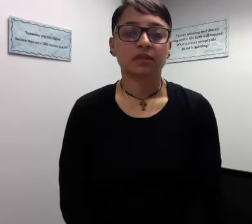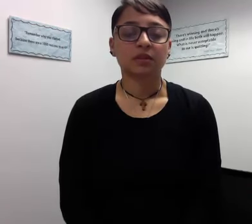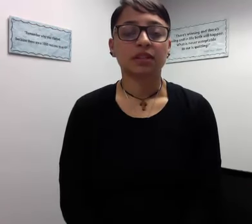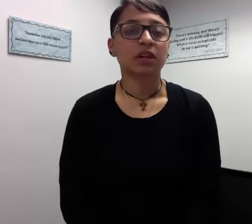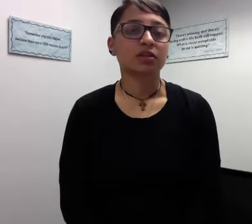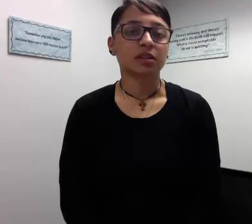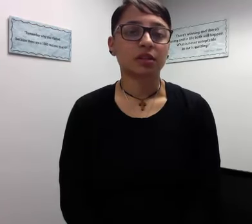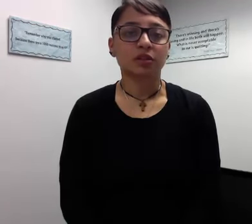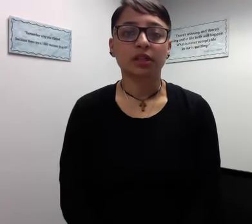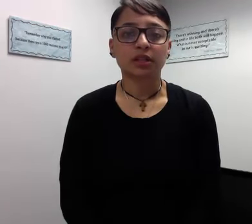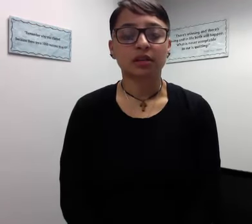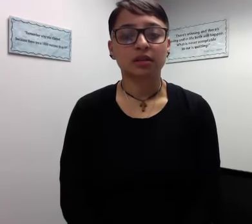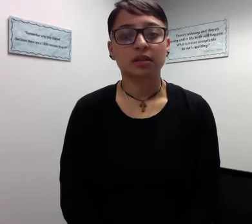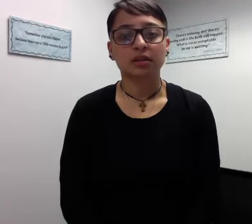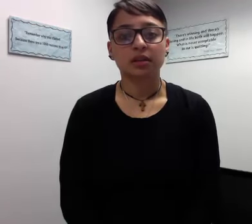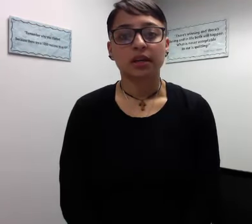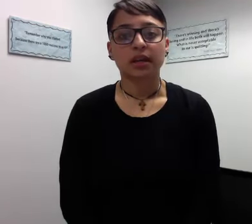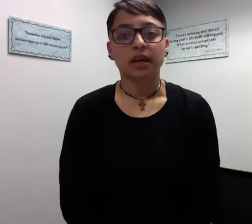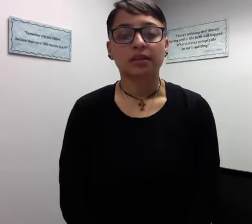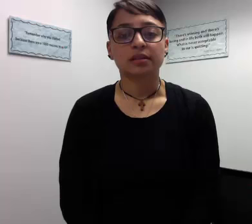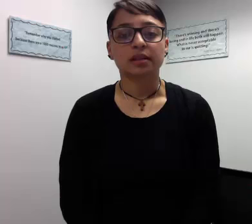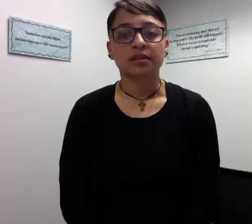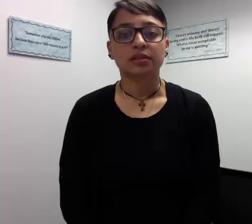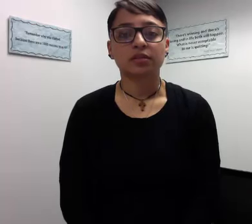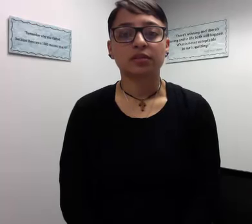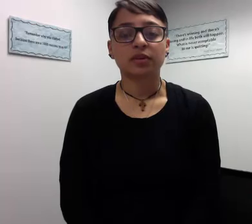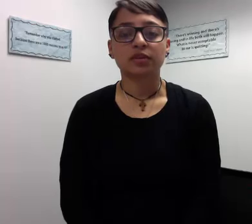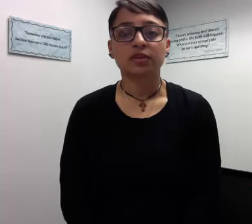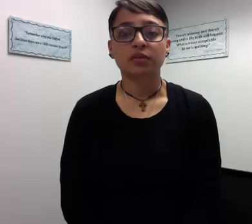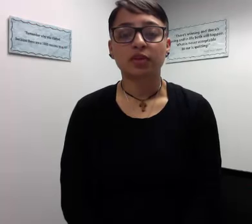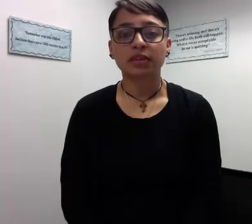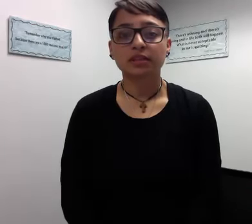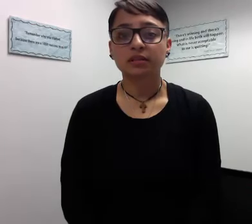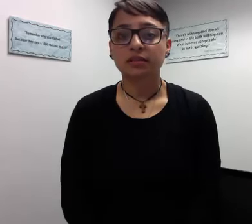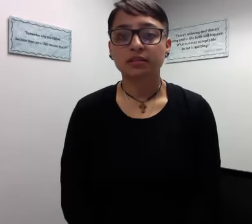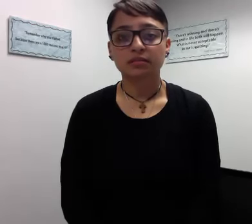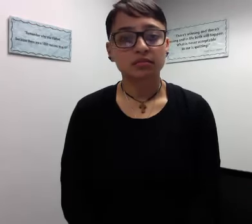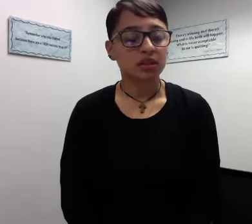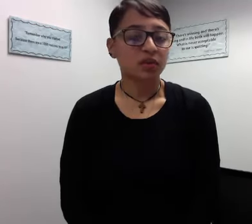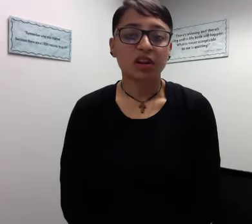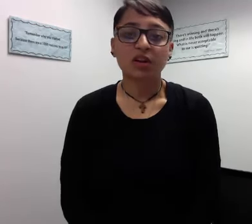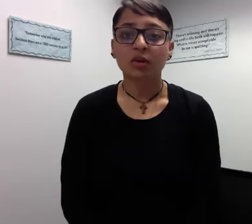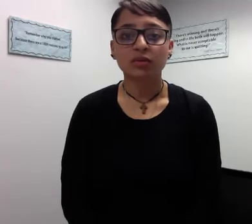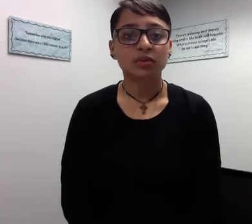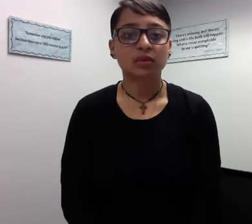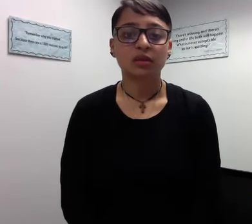Some of the challenges included access to emergency warnings. There were none of those.